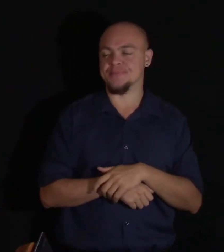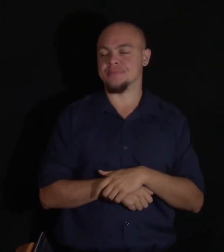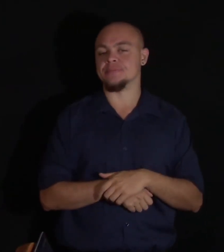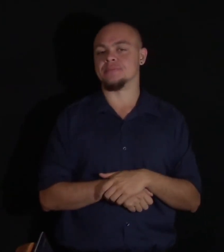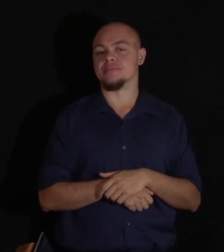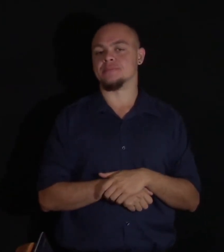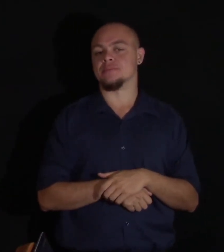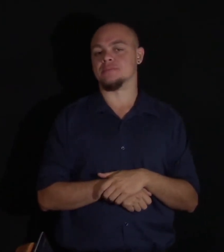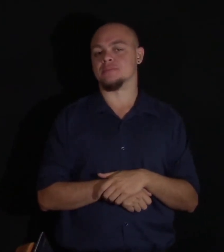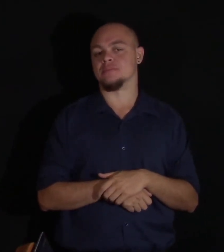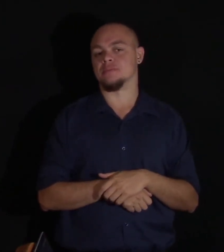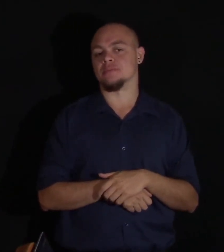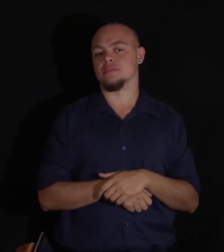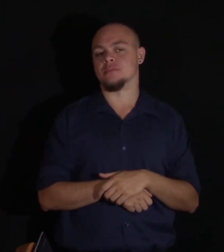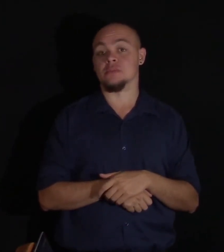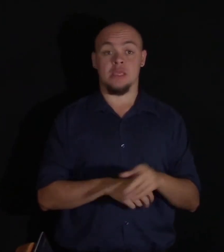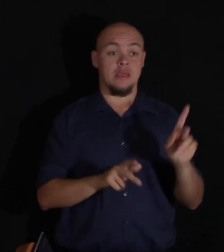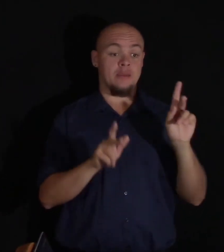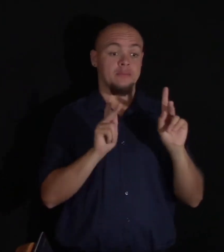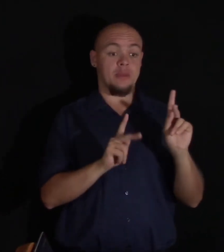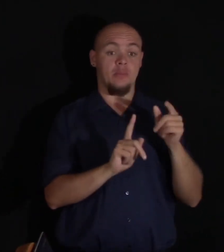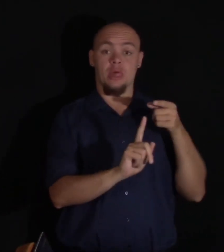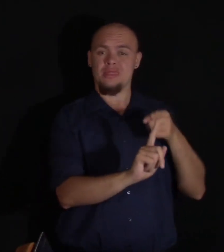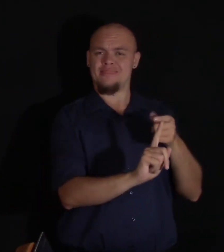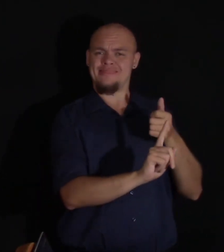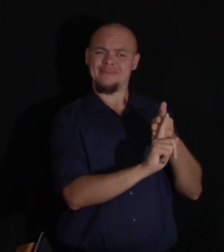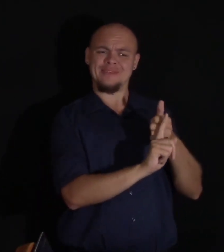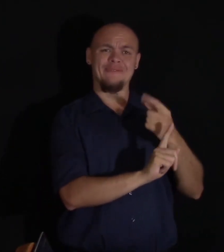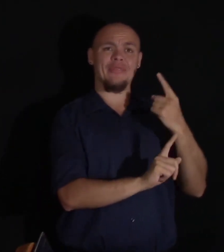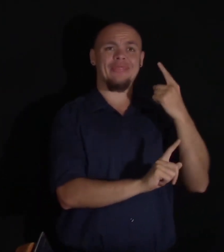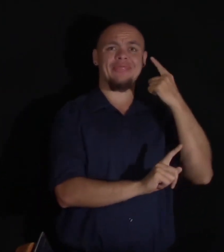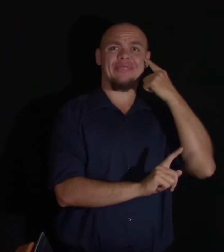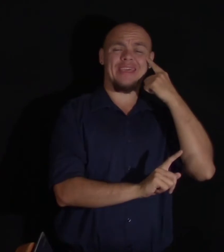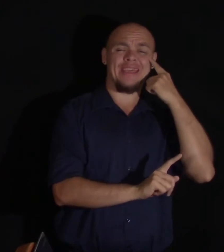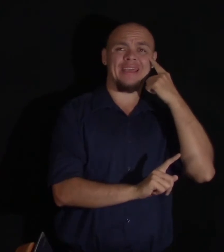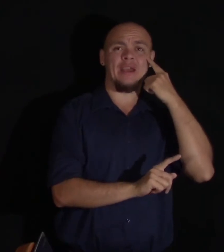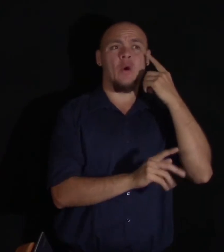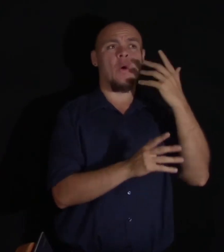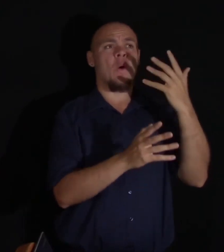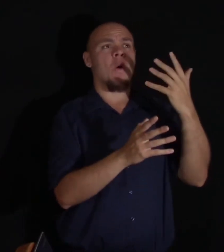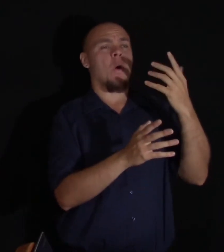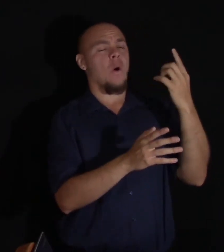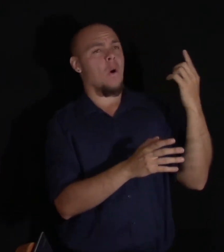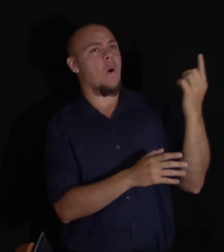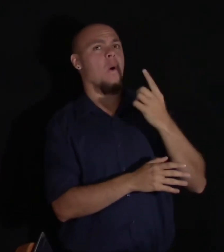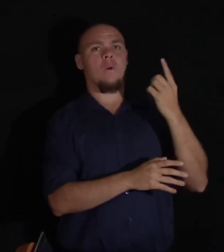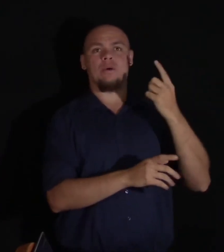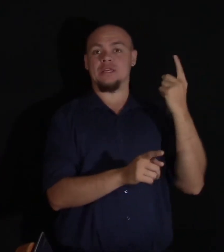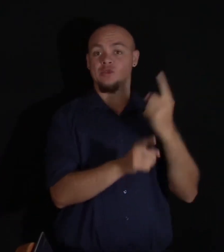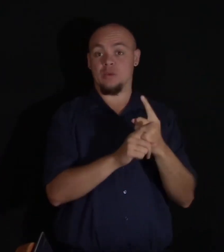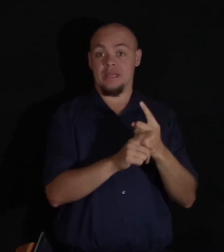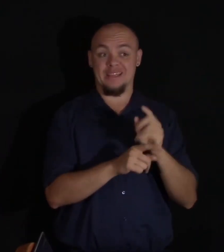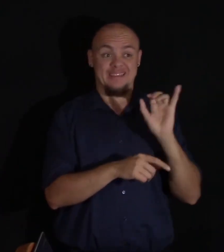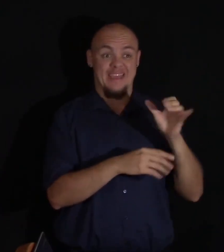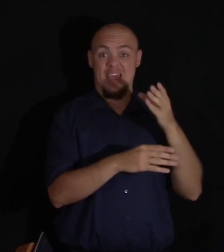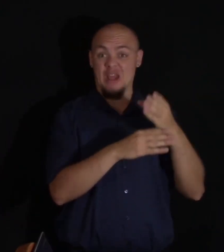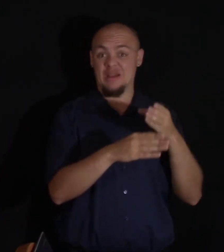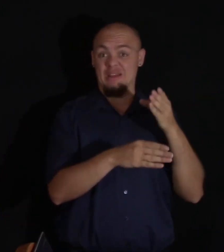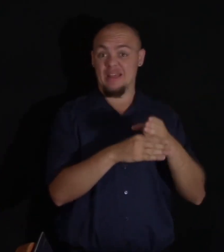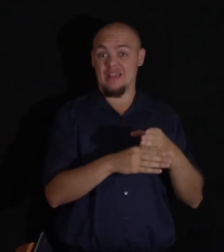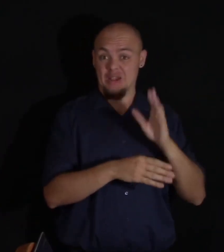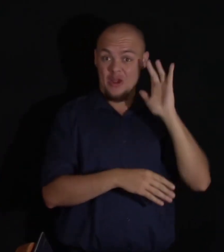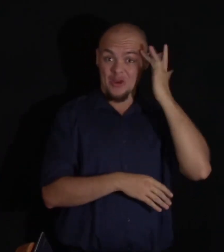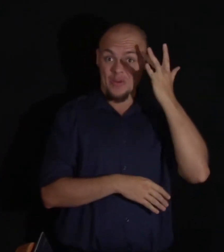Do you get annoyed by people who always want to be right? Please raise your hands.